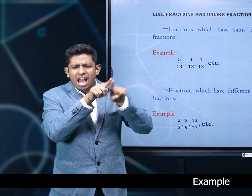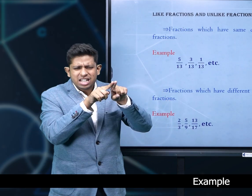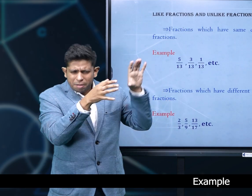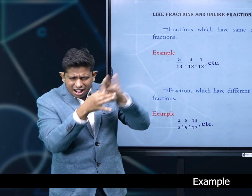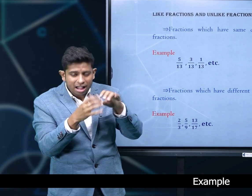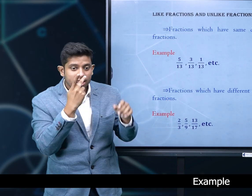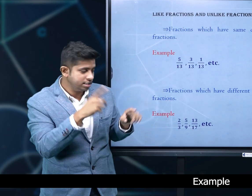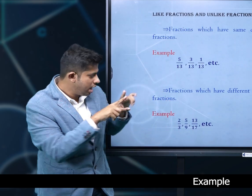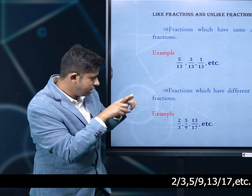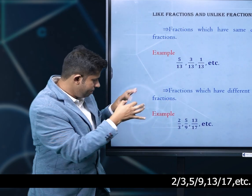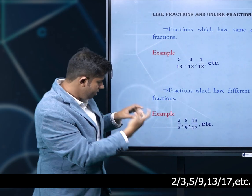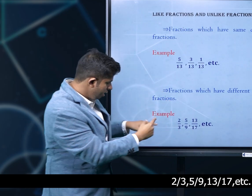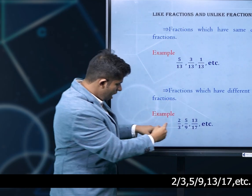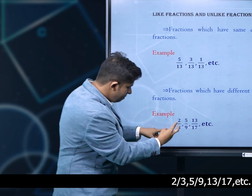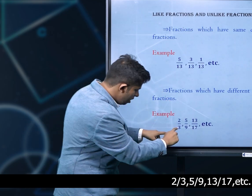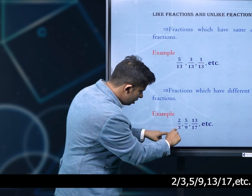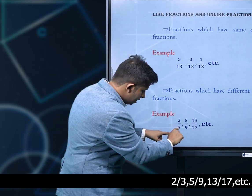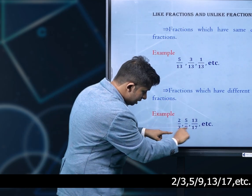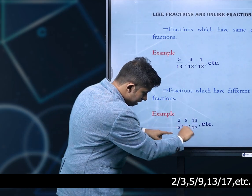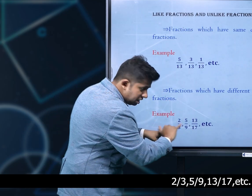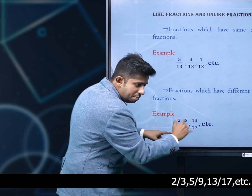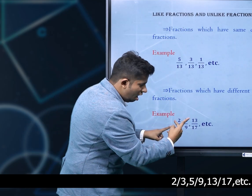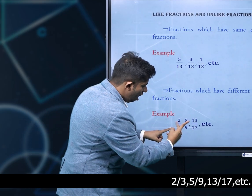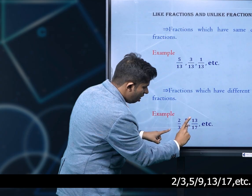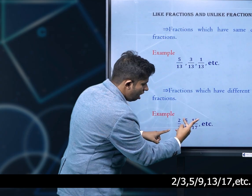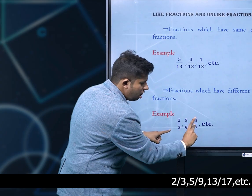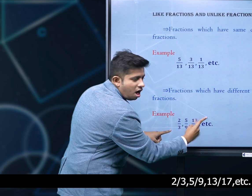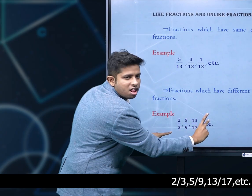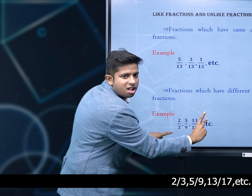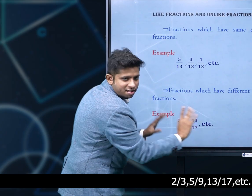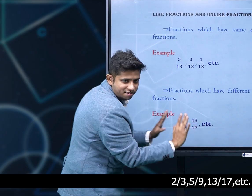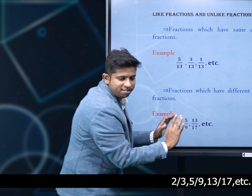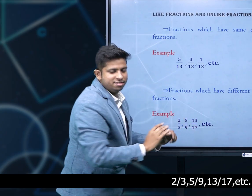Example: 2 by 3, 5 by 9, 13 by 17, etc.